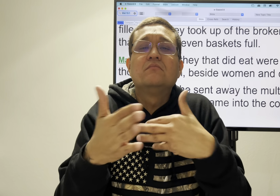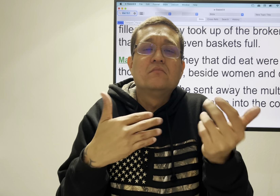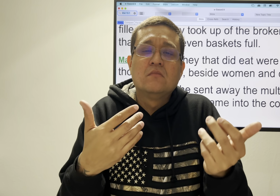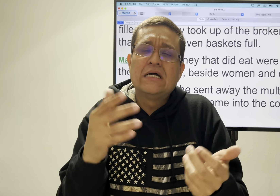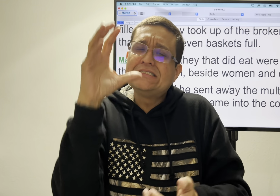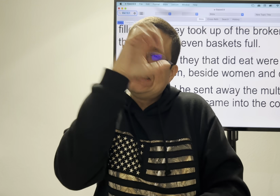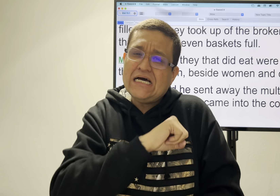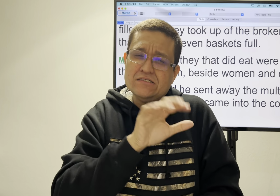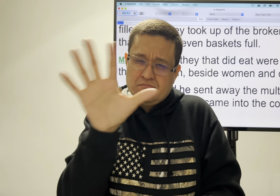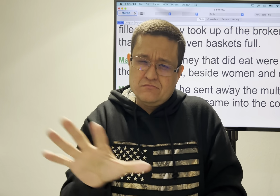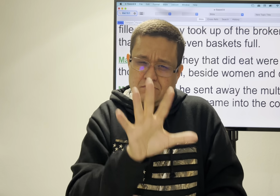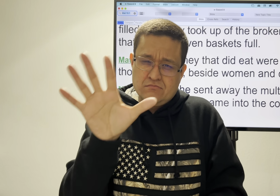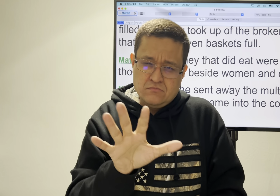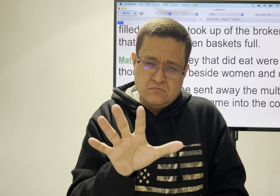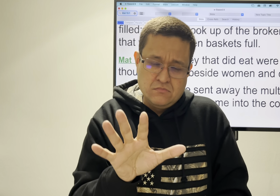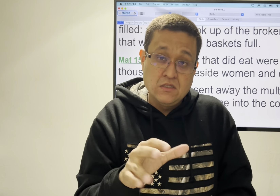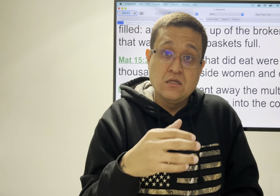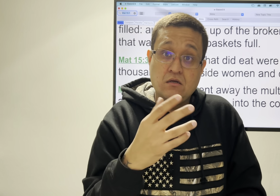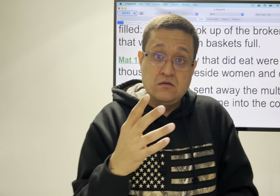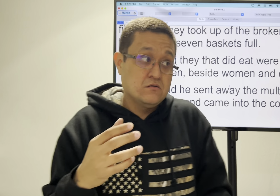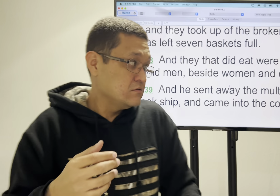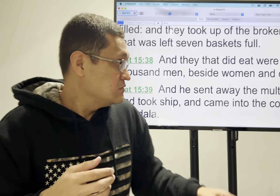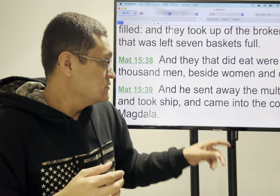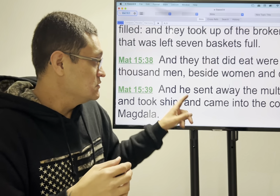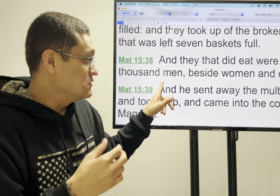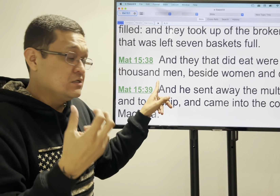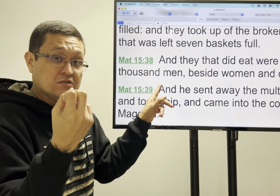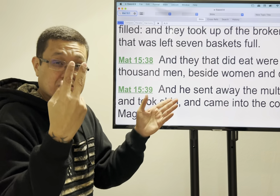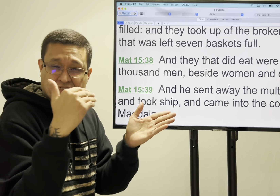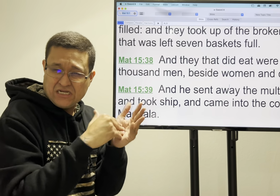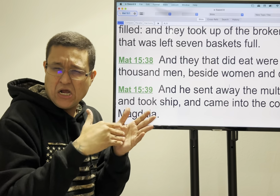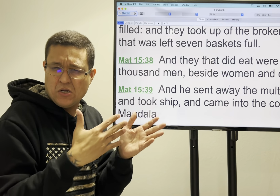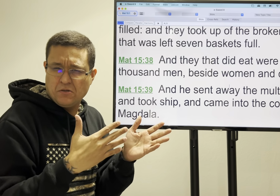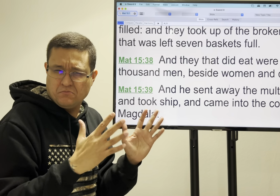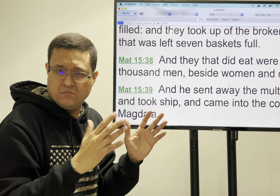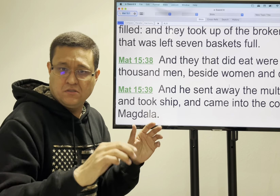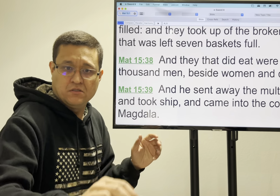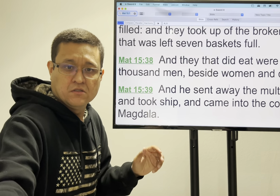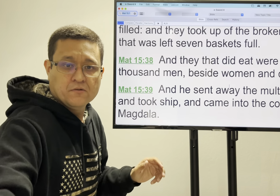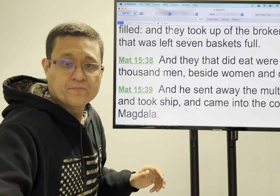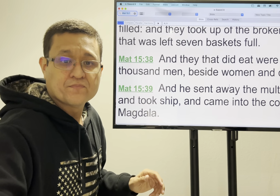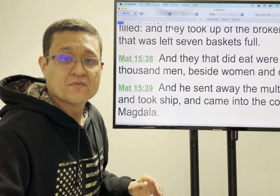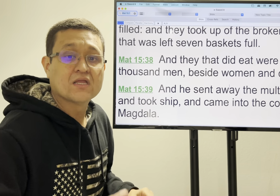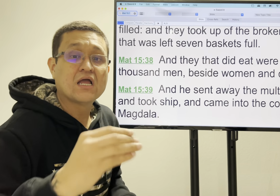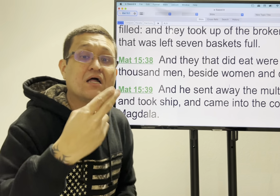We really don't know the number. That's just kind of a guess that you would make. But we know there's around 4,000 men.